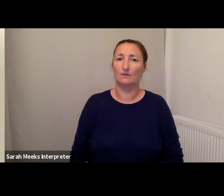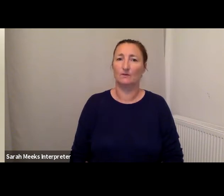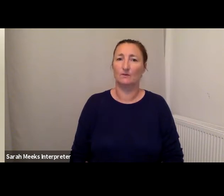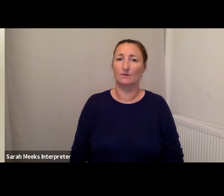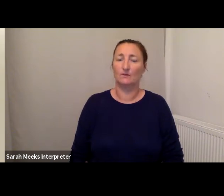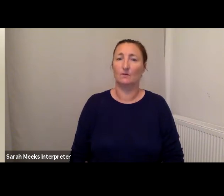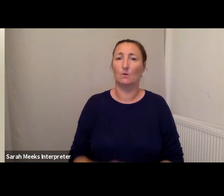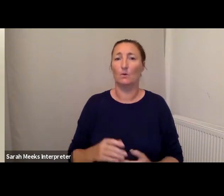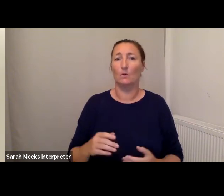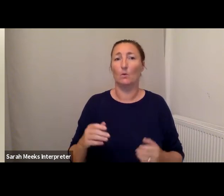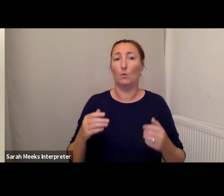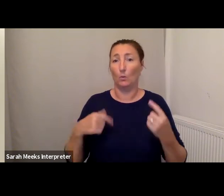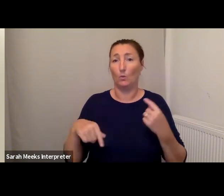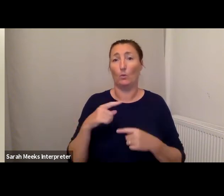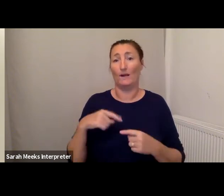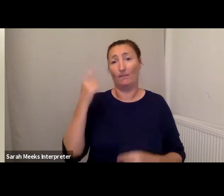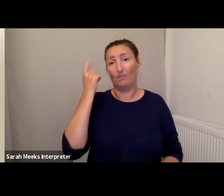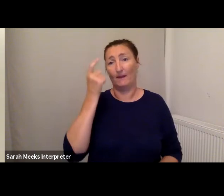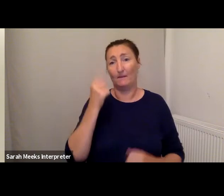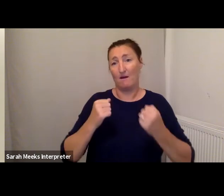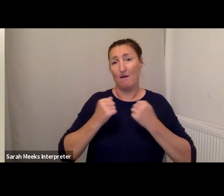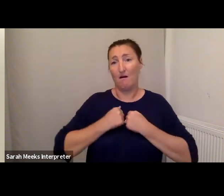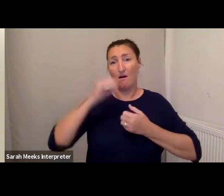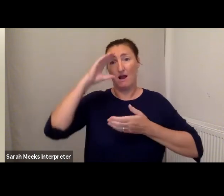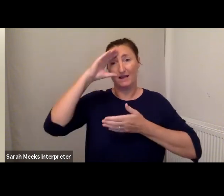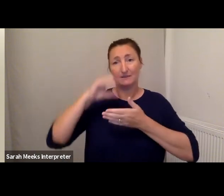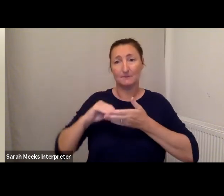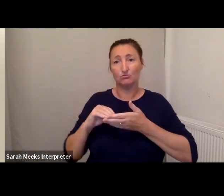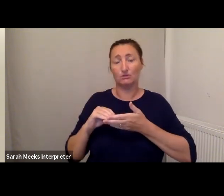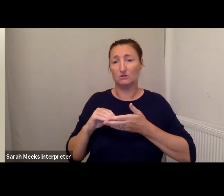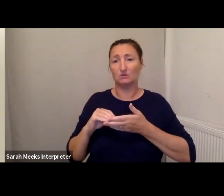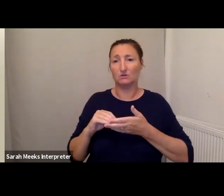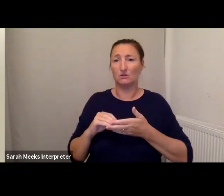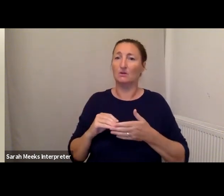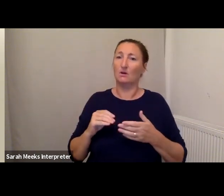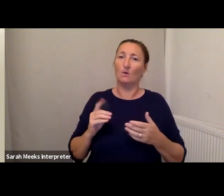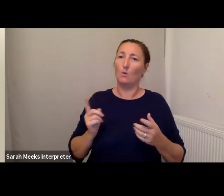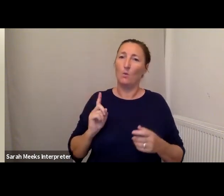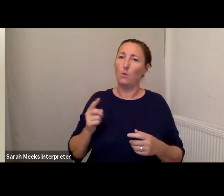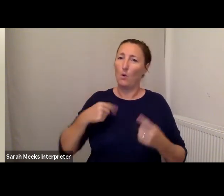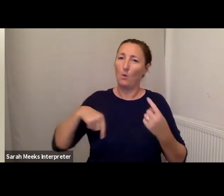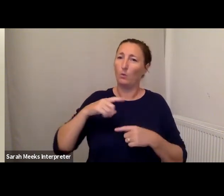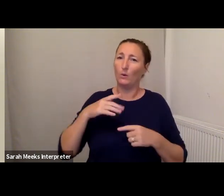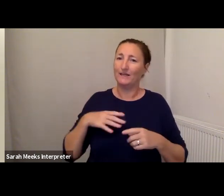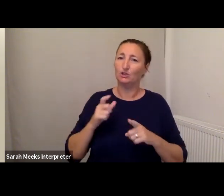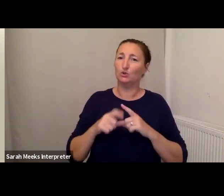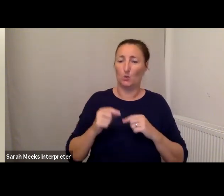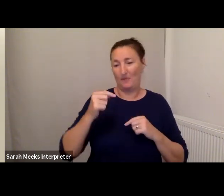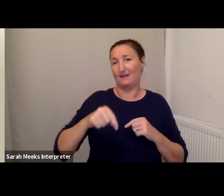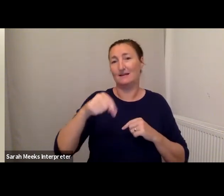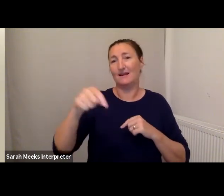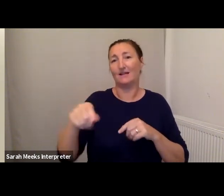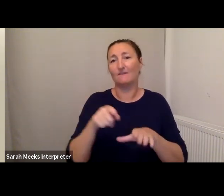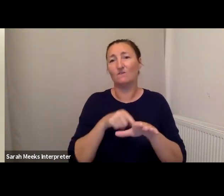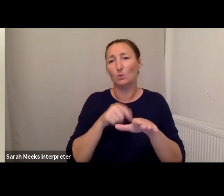later, that out of your experiences, we need to put before COP what we need to do in the next few years, especially